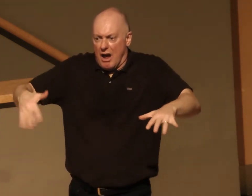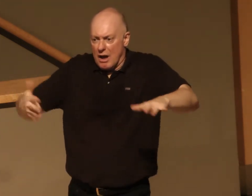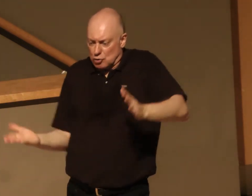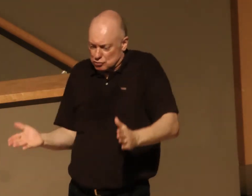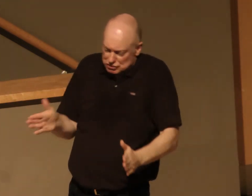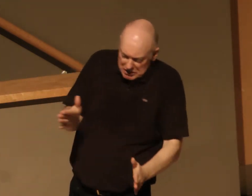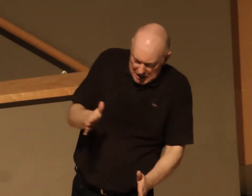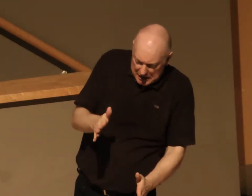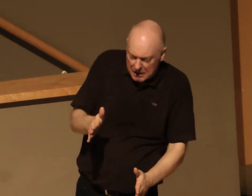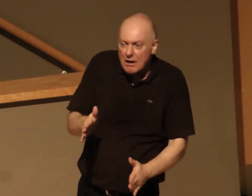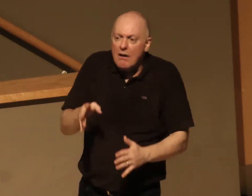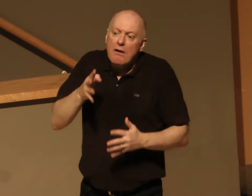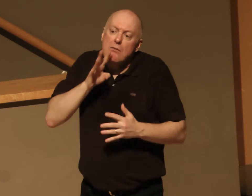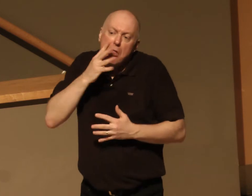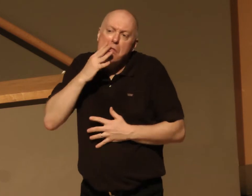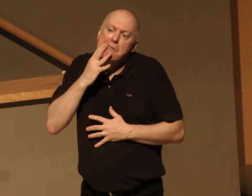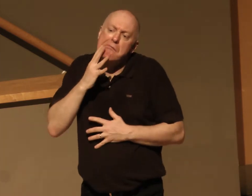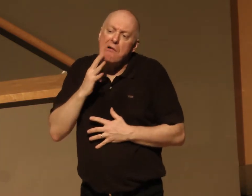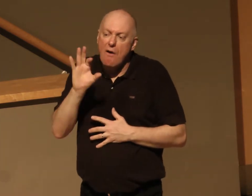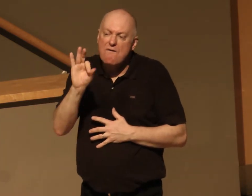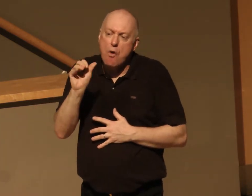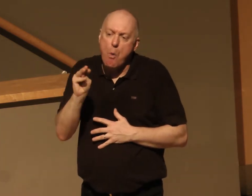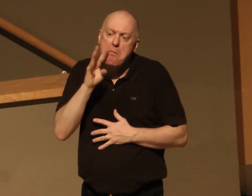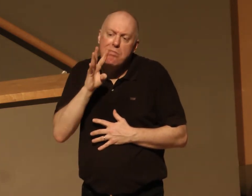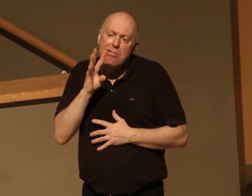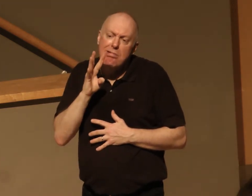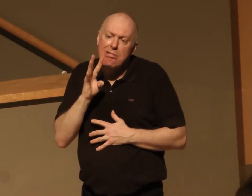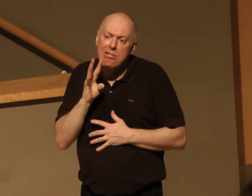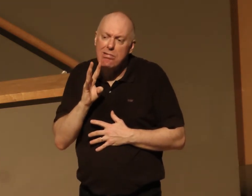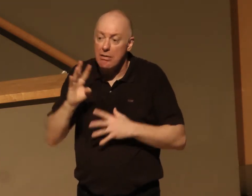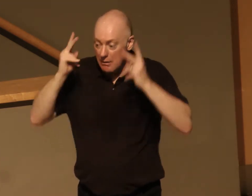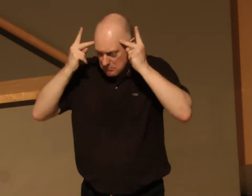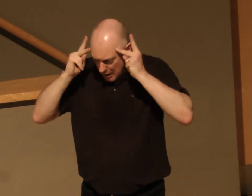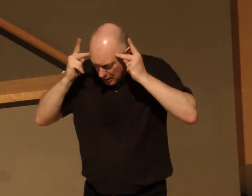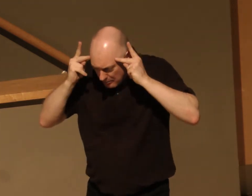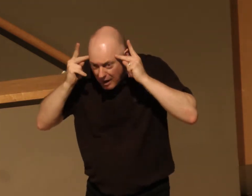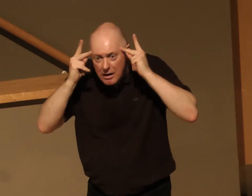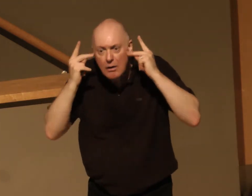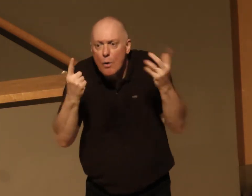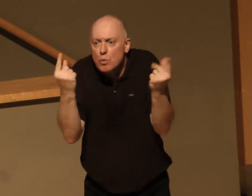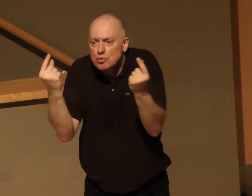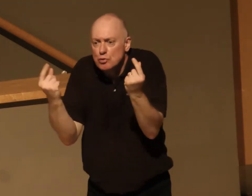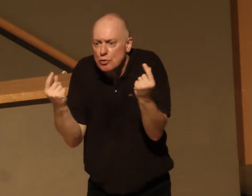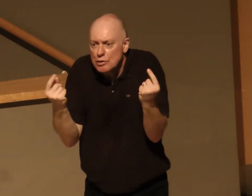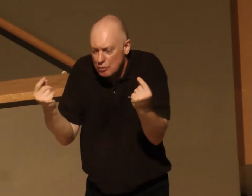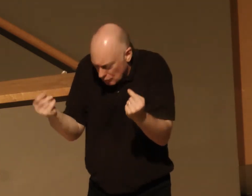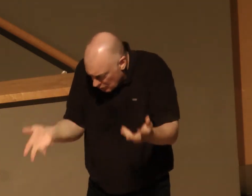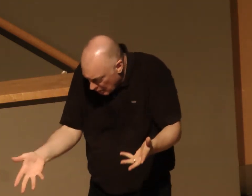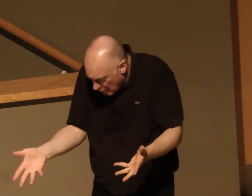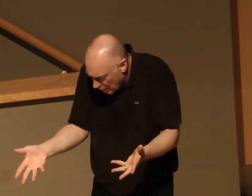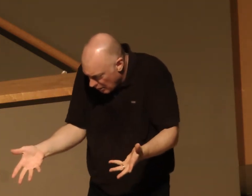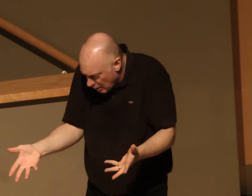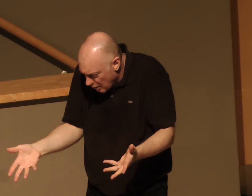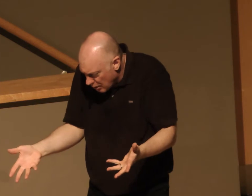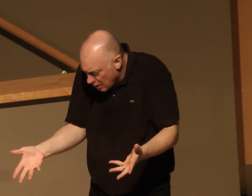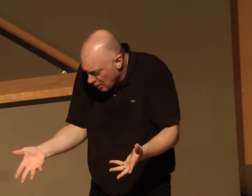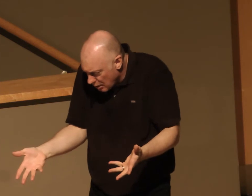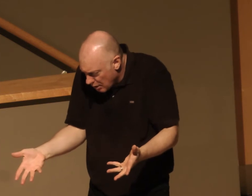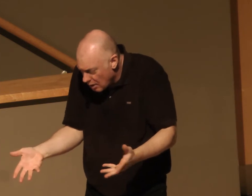and he started foaming out of the mouth we were panicking we didn't know what to do Ramonte was admitted to